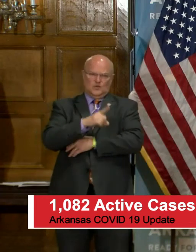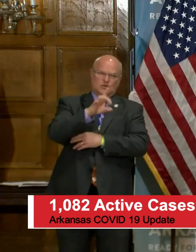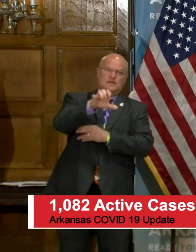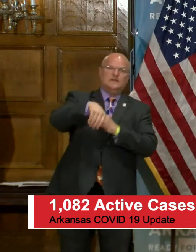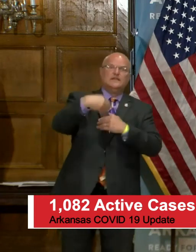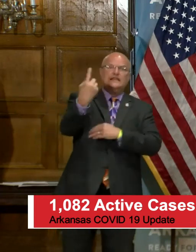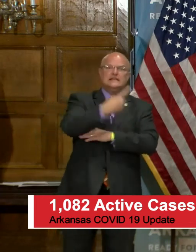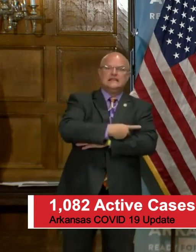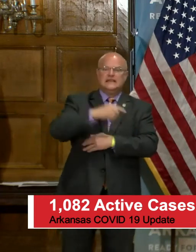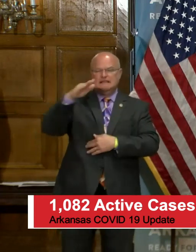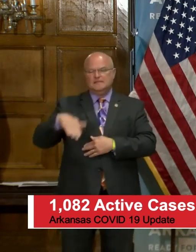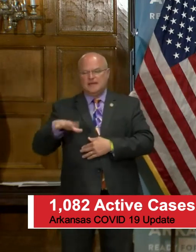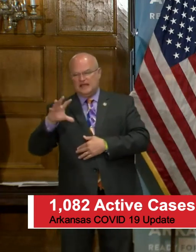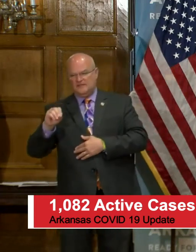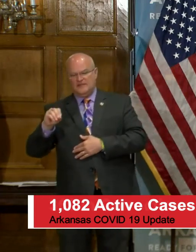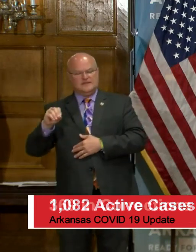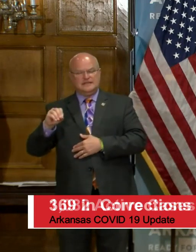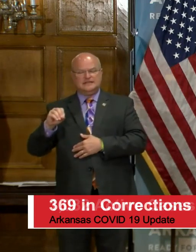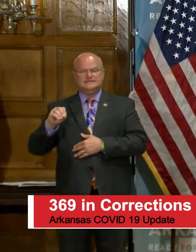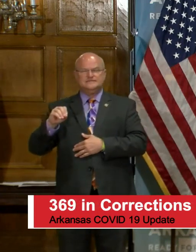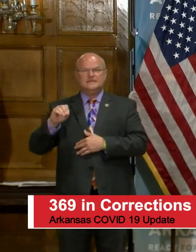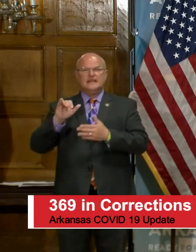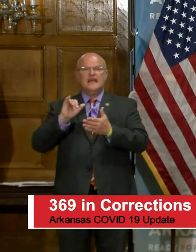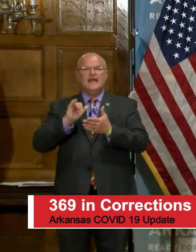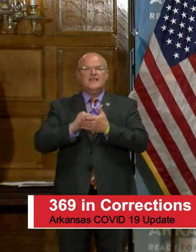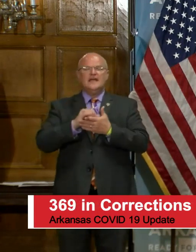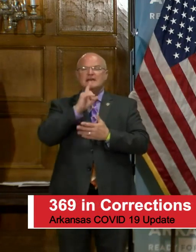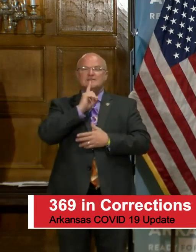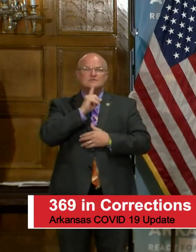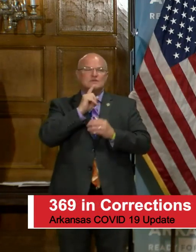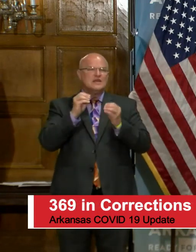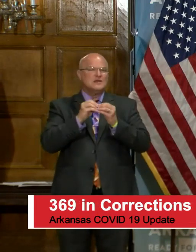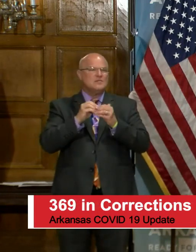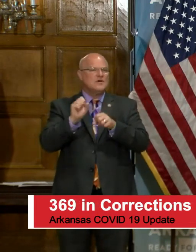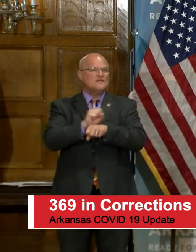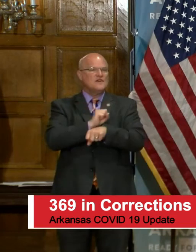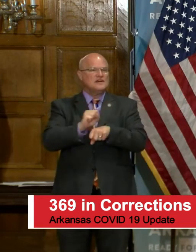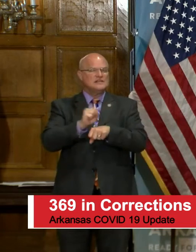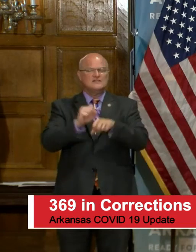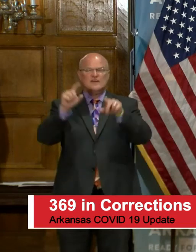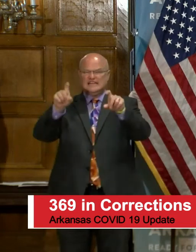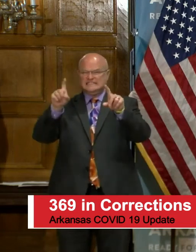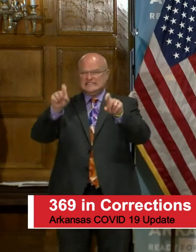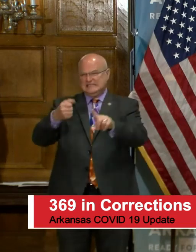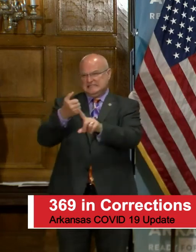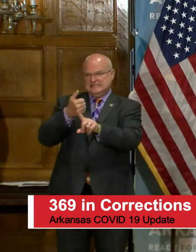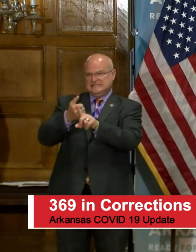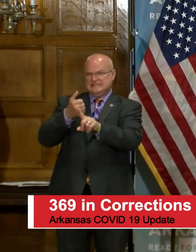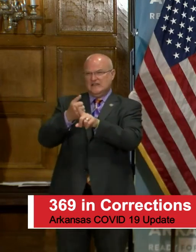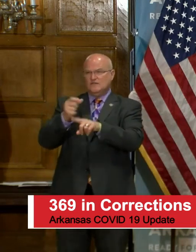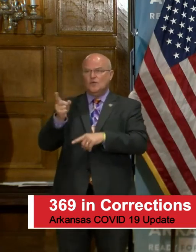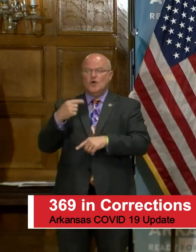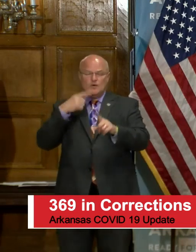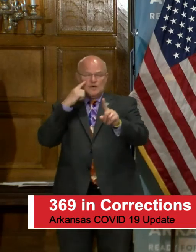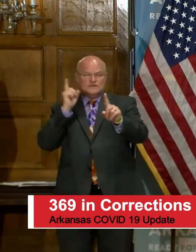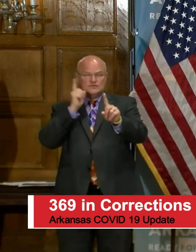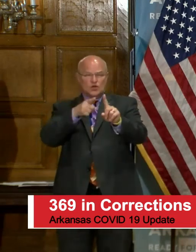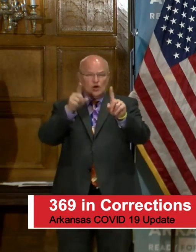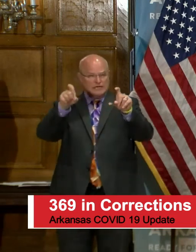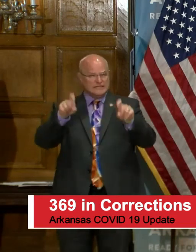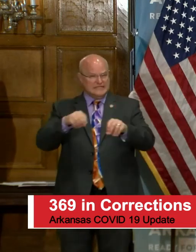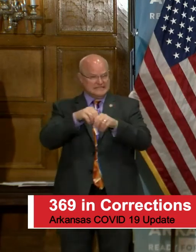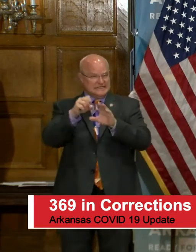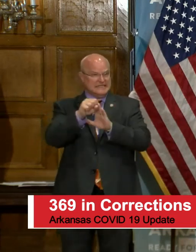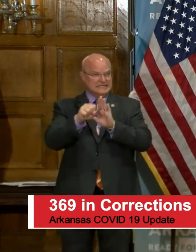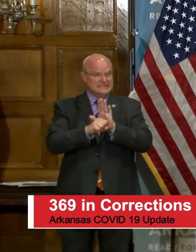100 the next day and then back to 50 the next day. This is really more a function of our testing and where we've targeted our testing